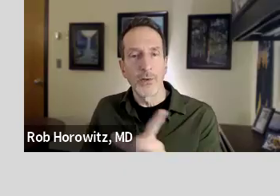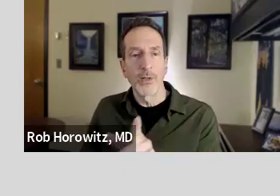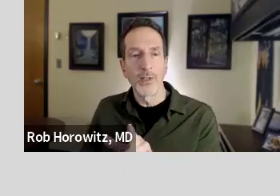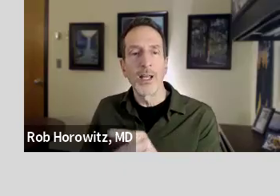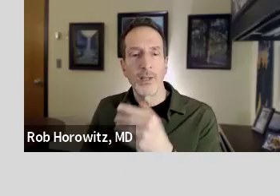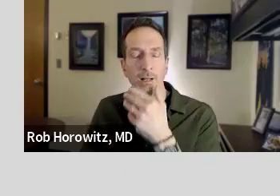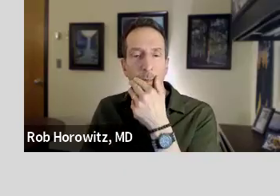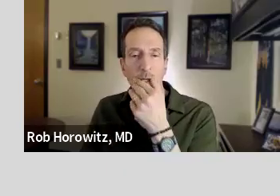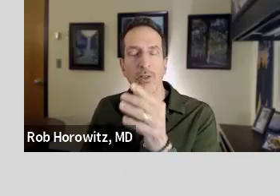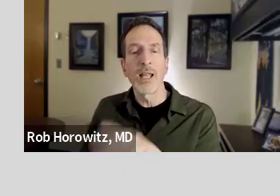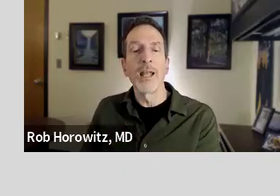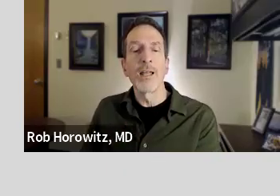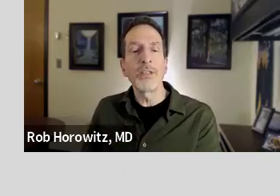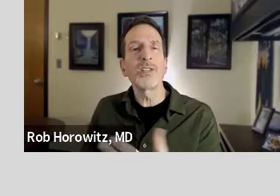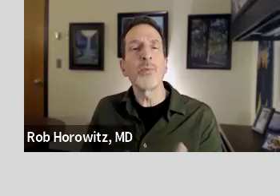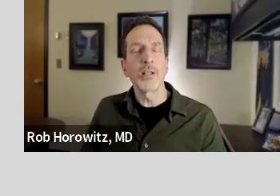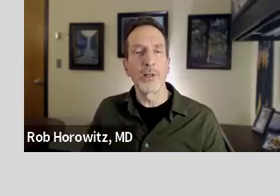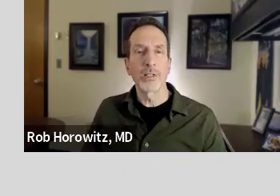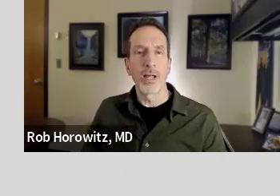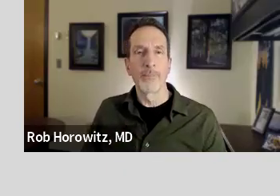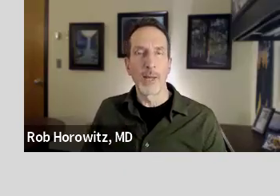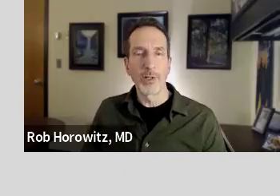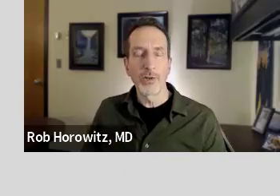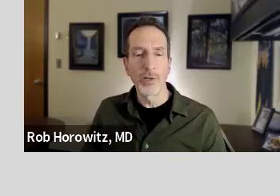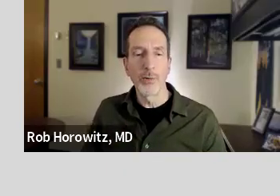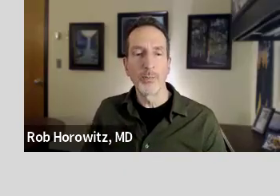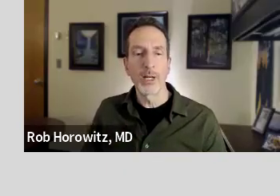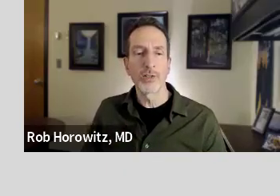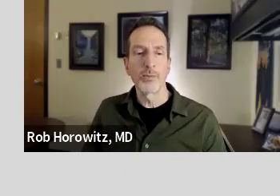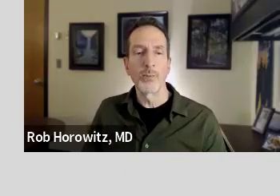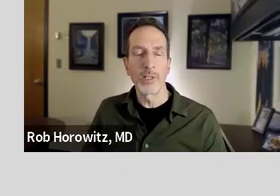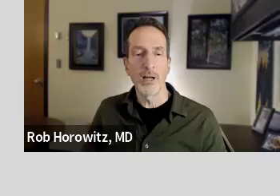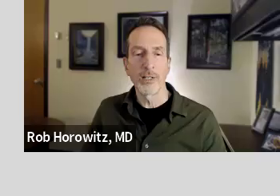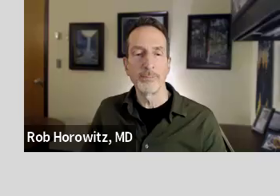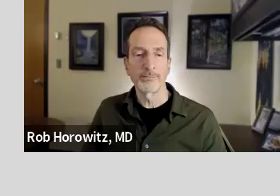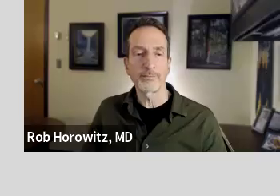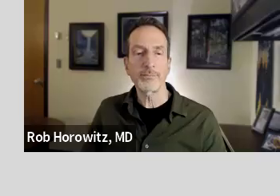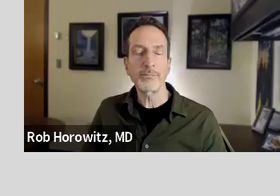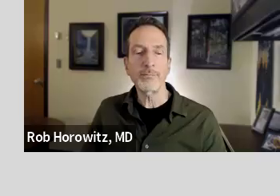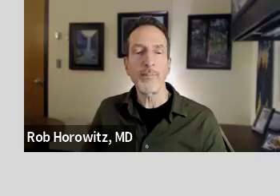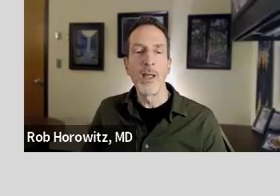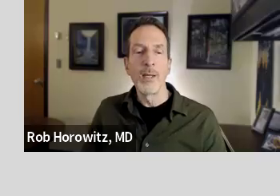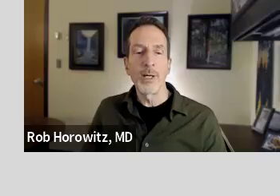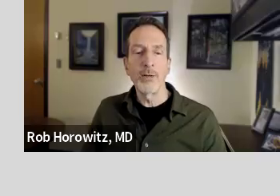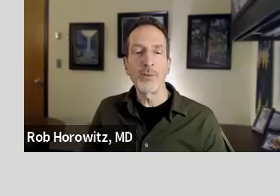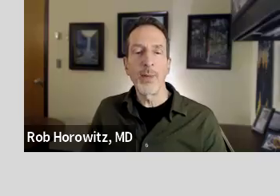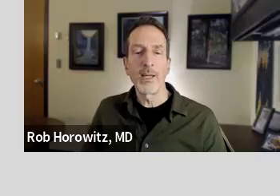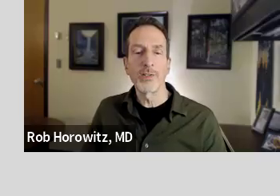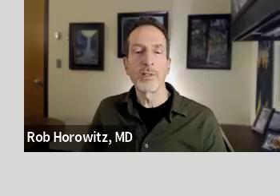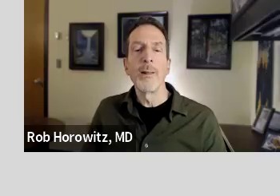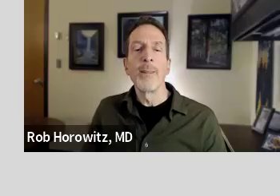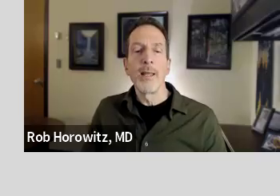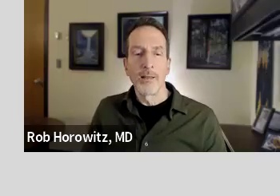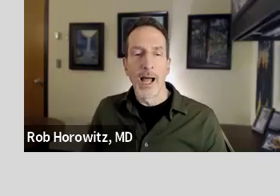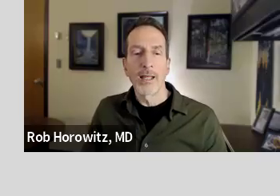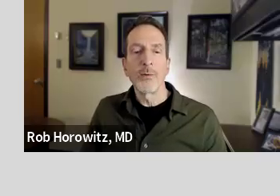plenty of stories, again, that I'll help you understand. This is what it looks like. I'm going to show you more pictures momentarily. But here is a